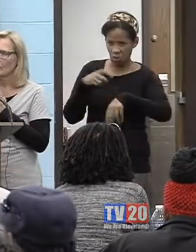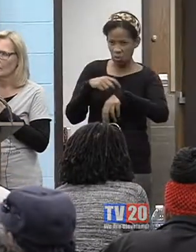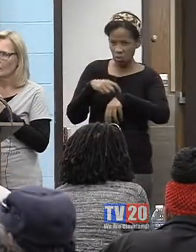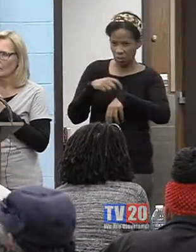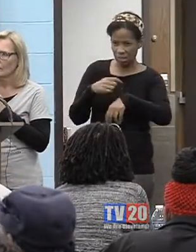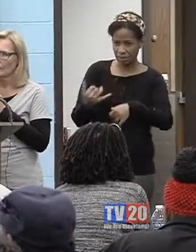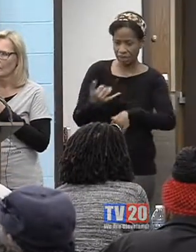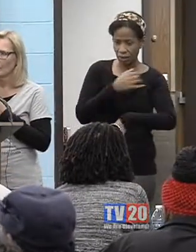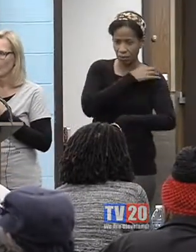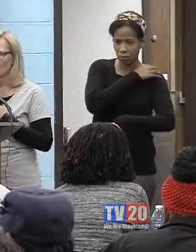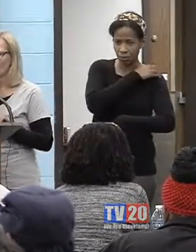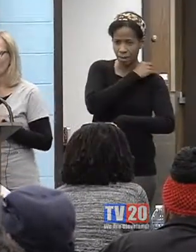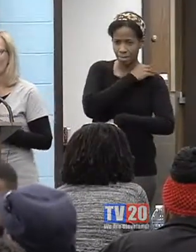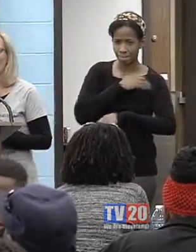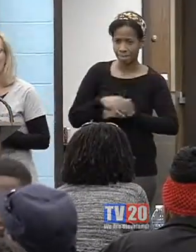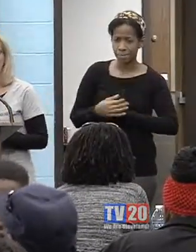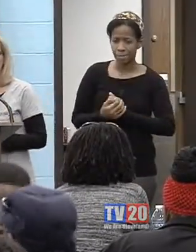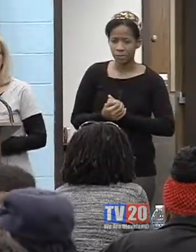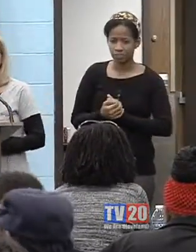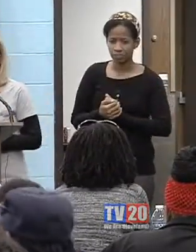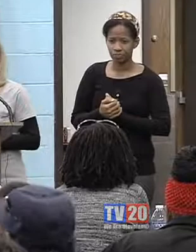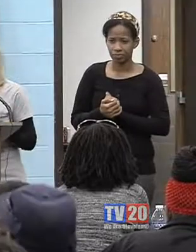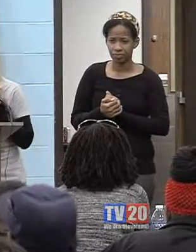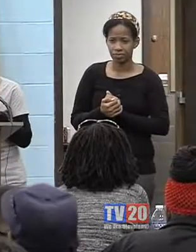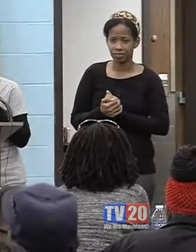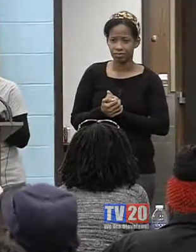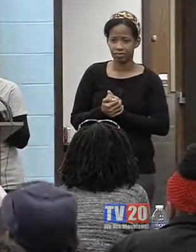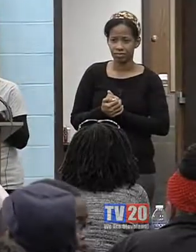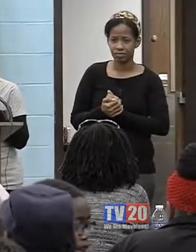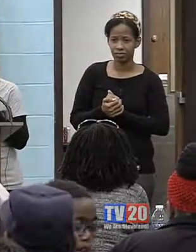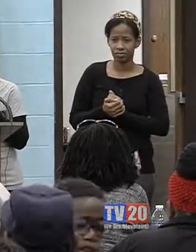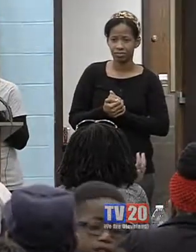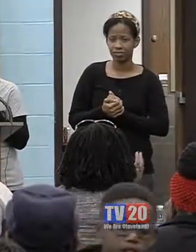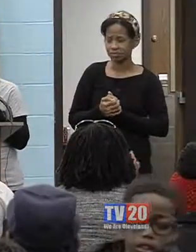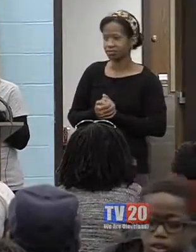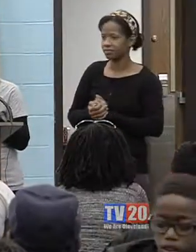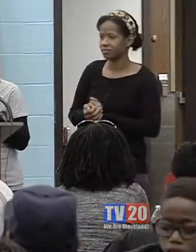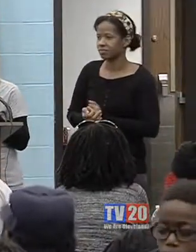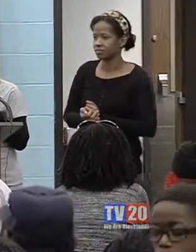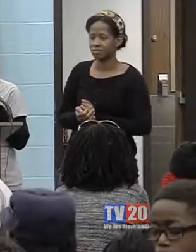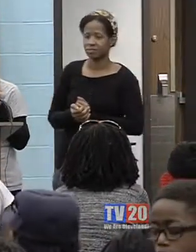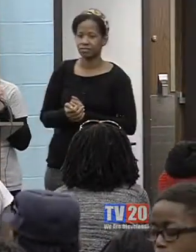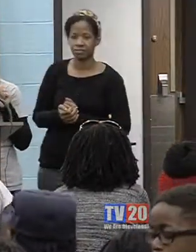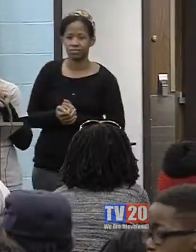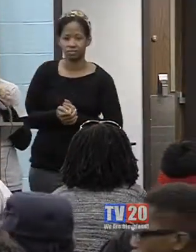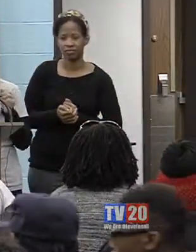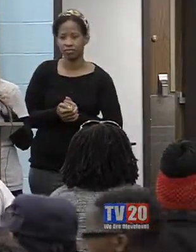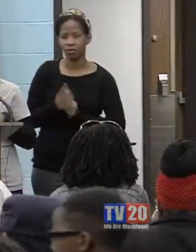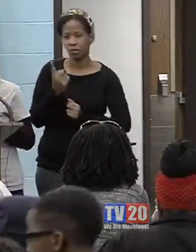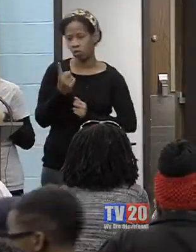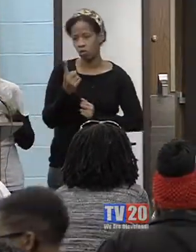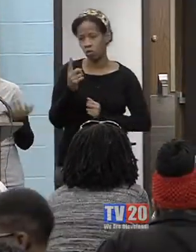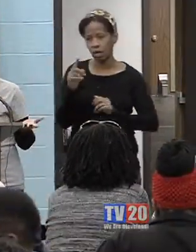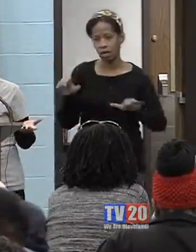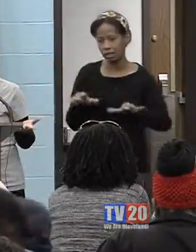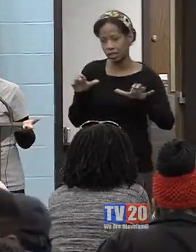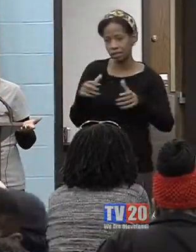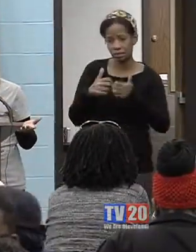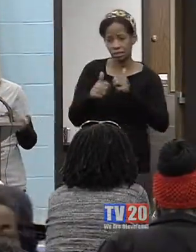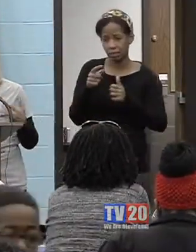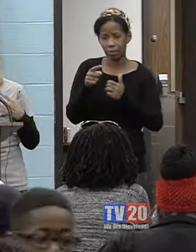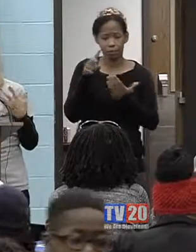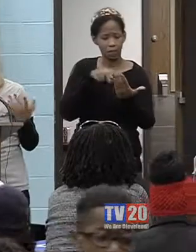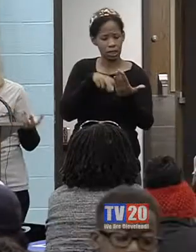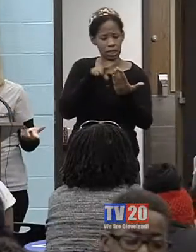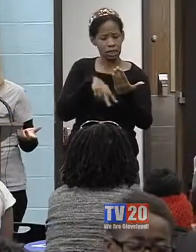life-impacting services to people. We change lives. And you don't have to be legally blind. Just one task. Maybe you're having trouble